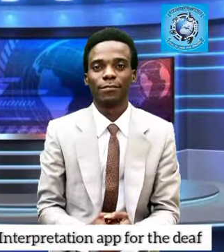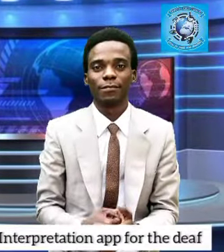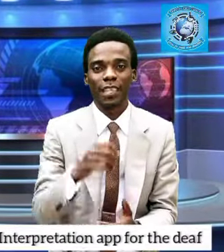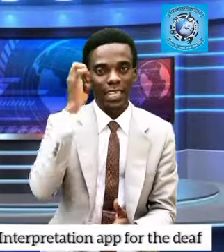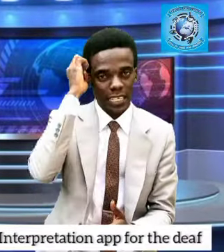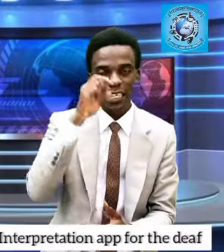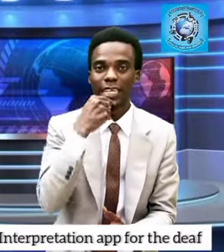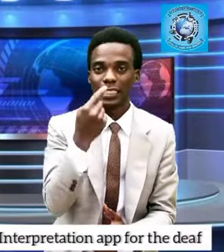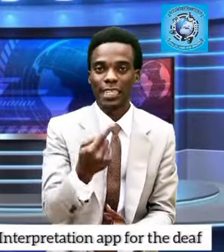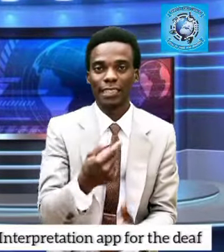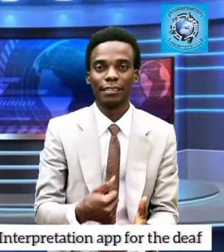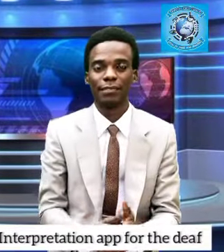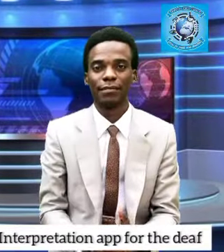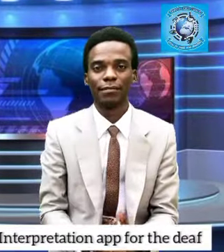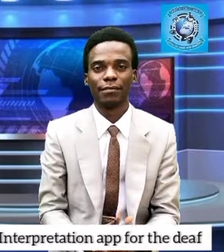Kizito said,